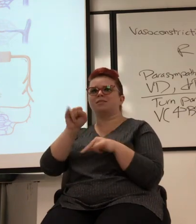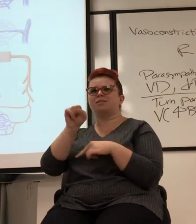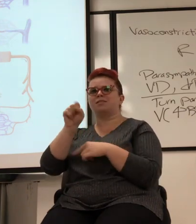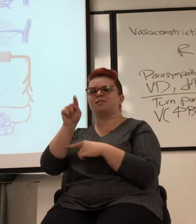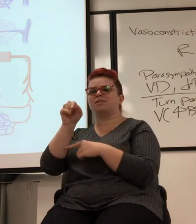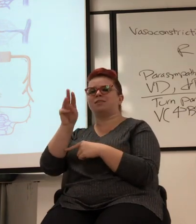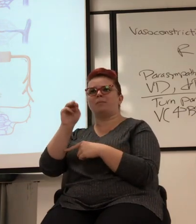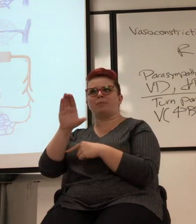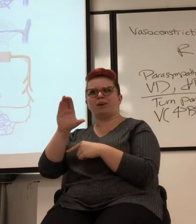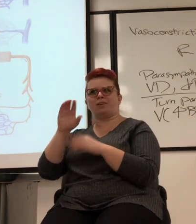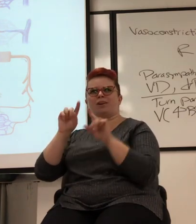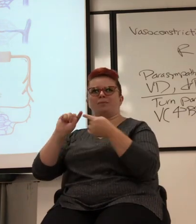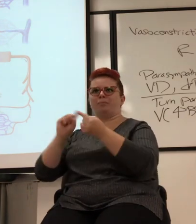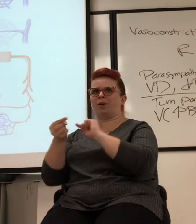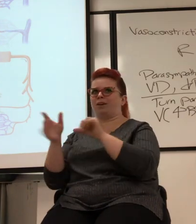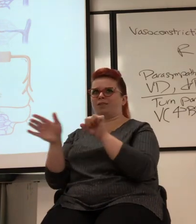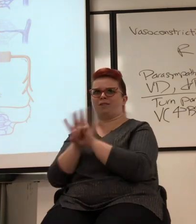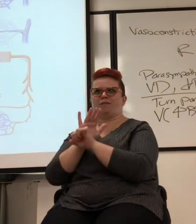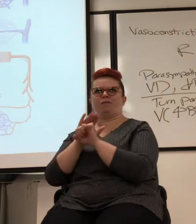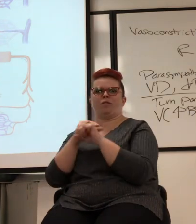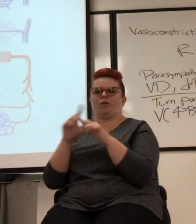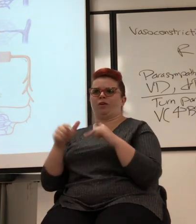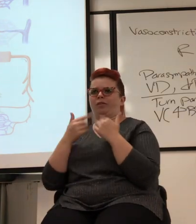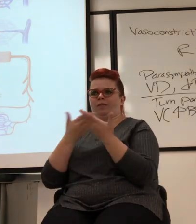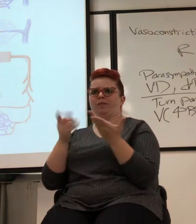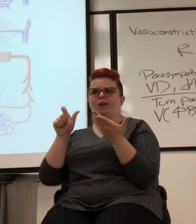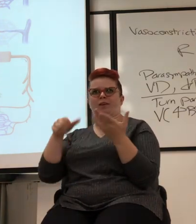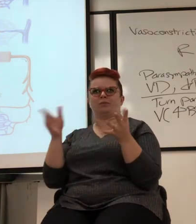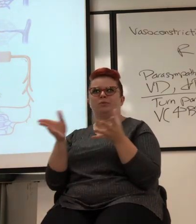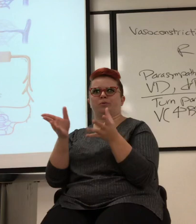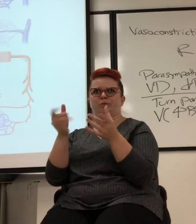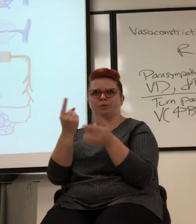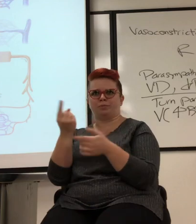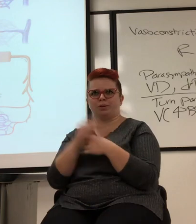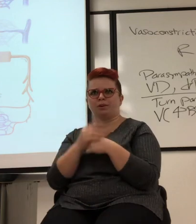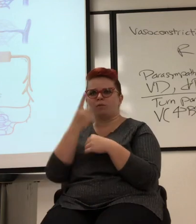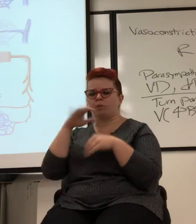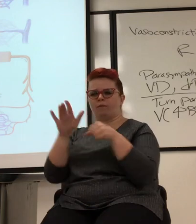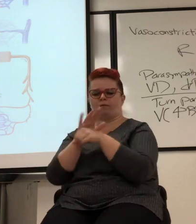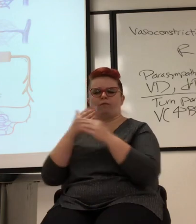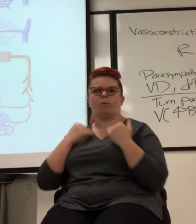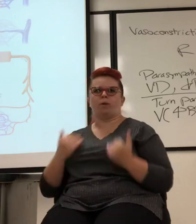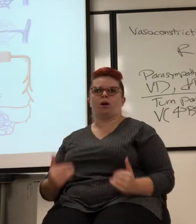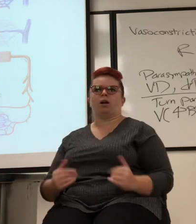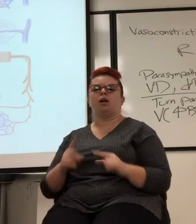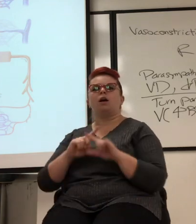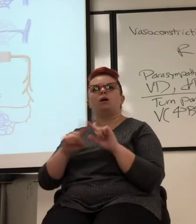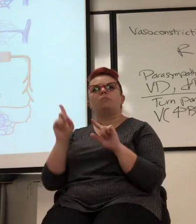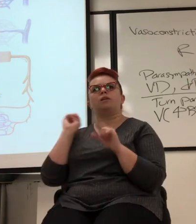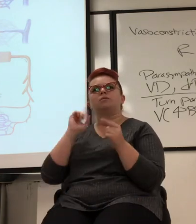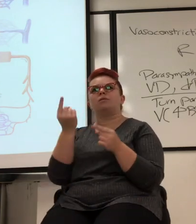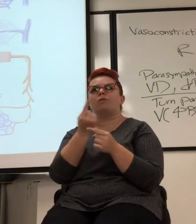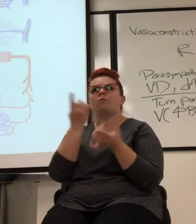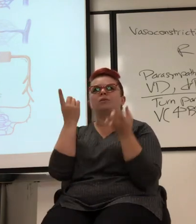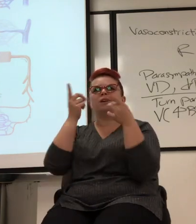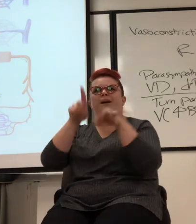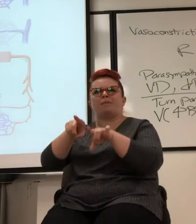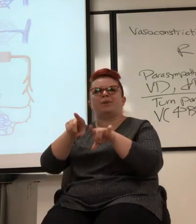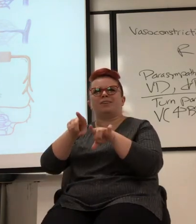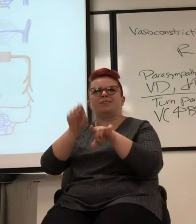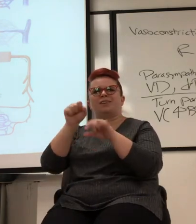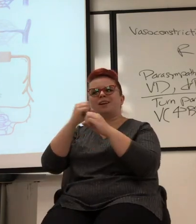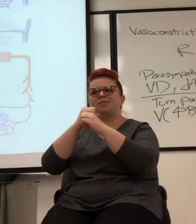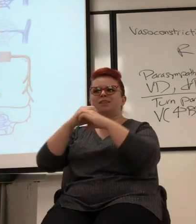in the whole organism. I have to do something now for the whole body. But this is always happening, this kind of